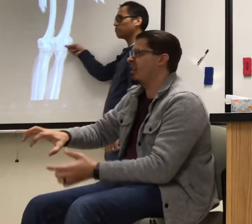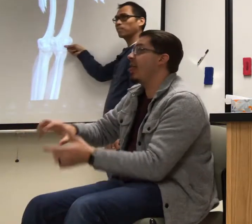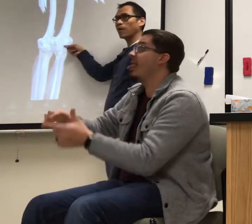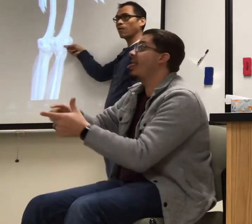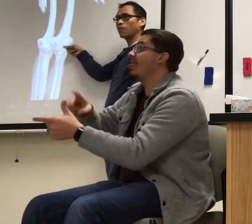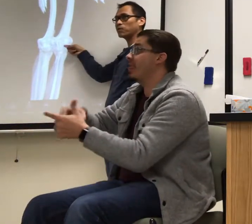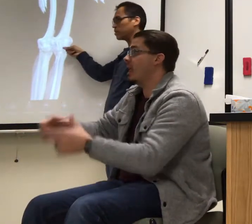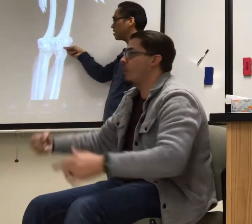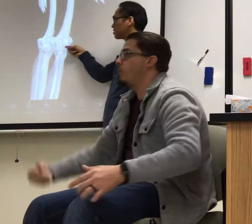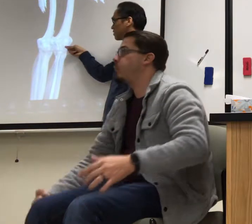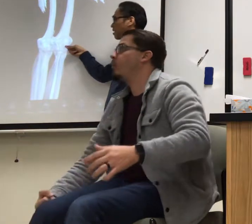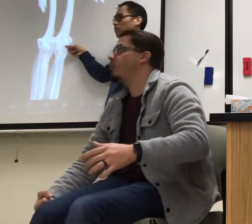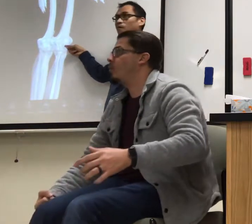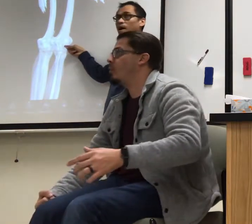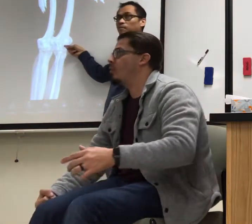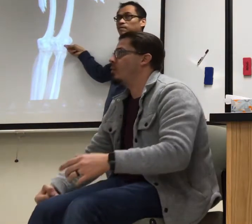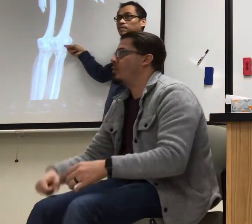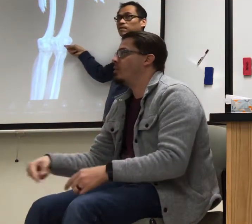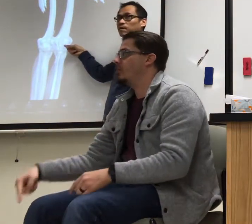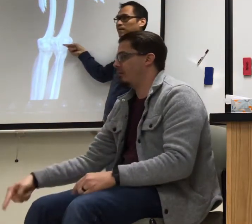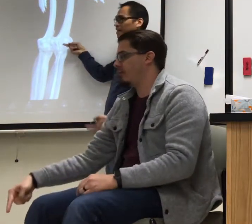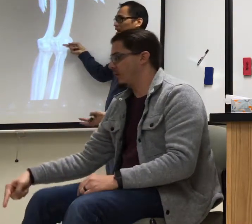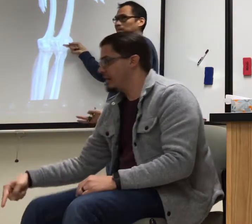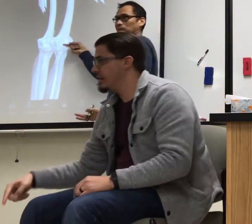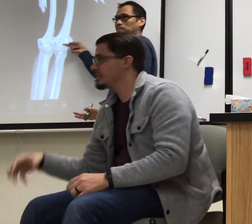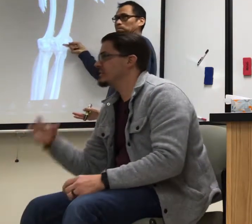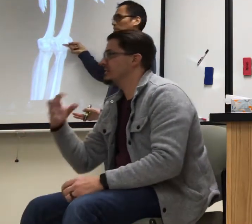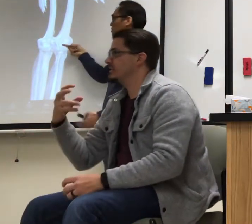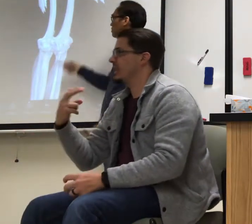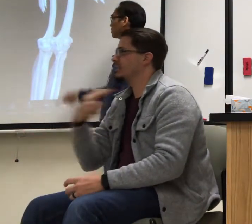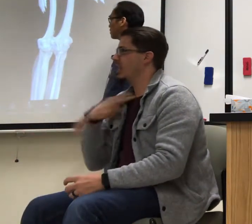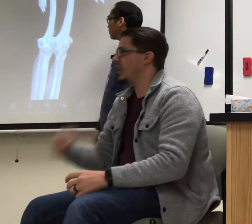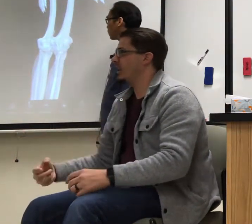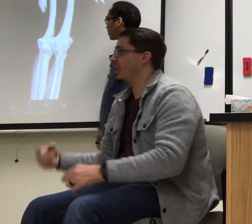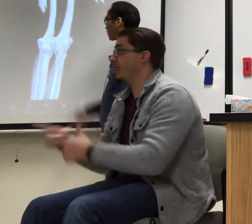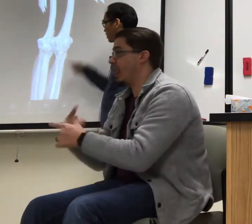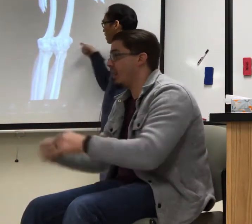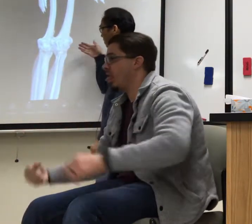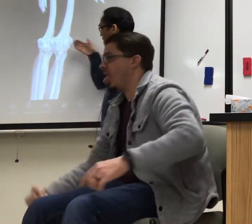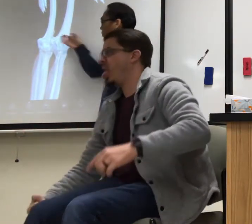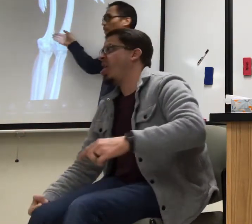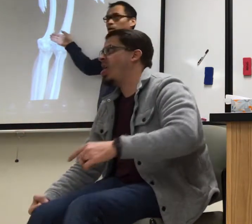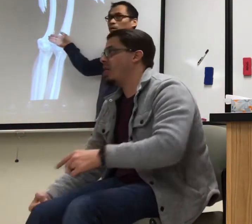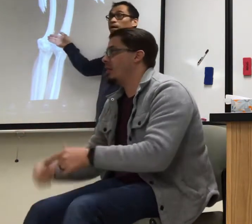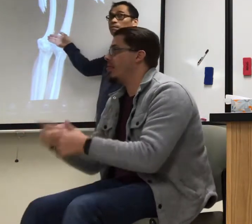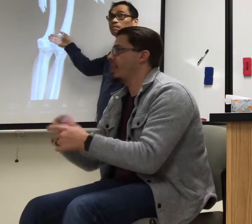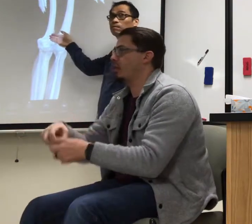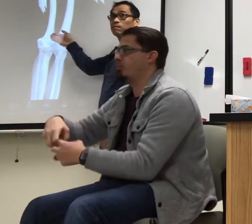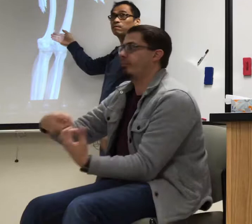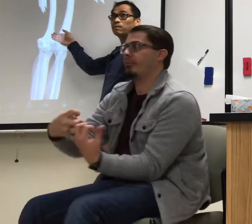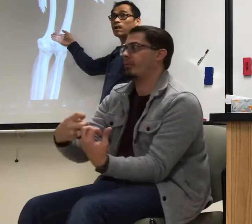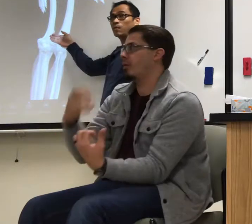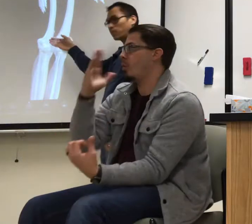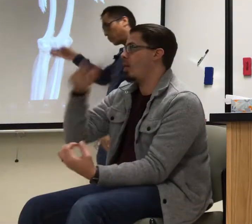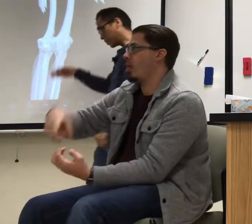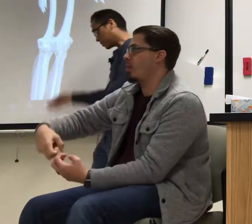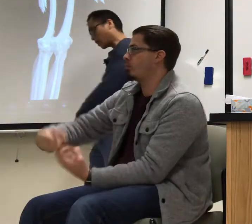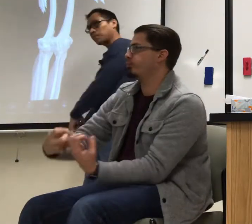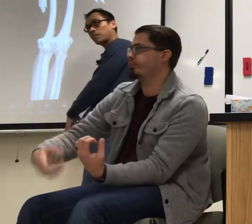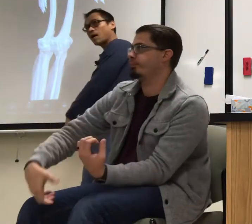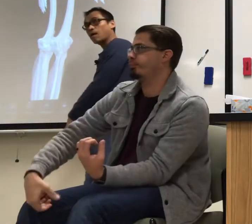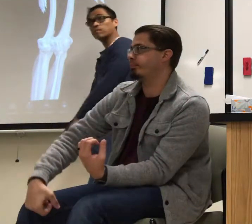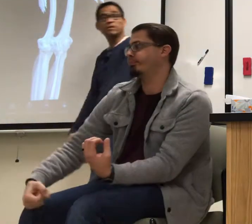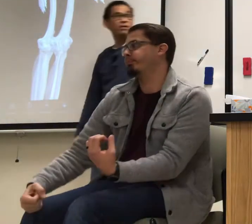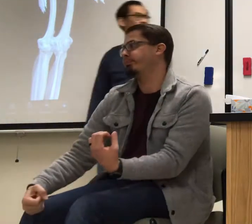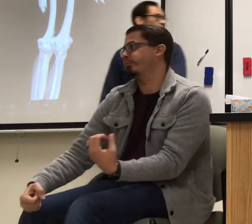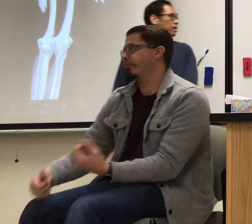you receive a blow when your knee is stuck in the ground. That's like, because then the knee will buckle in, okay, when it's stuck